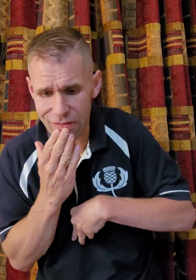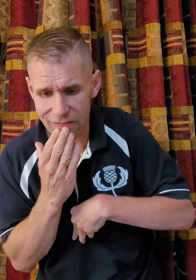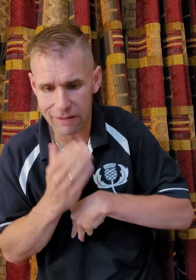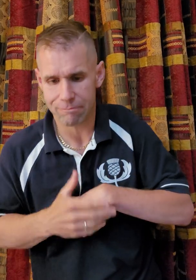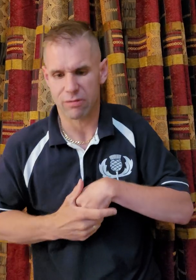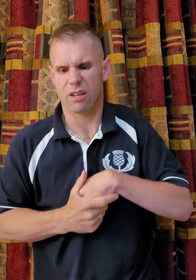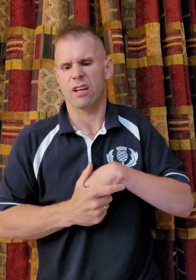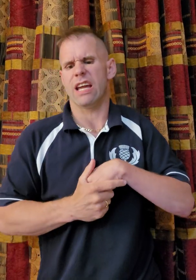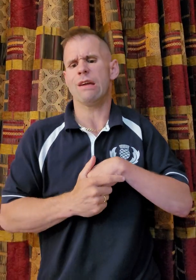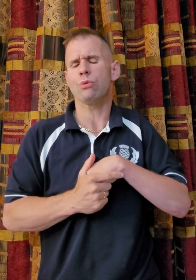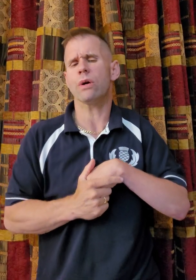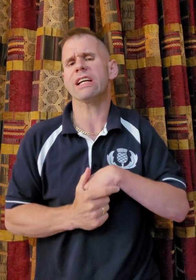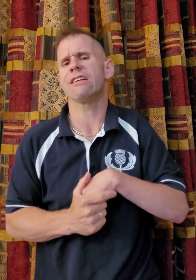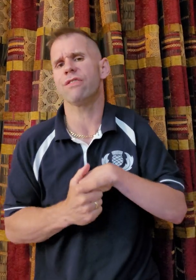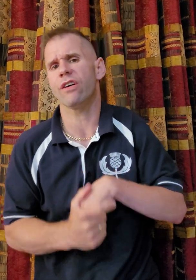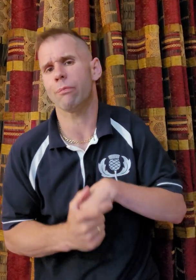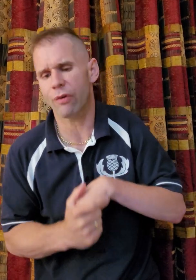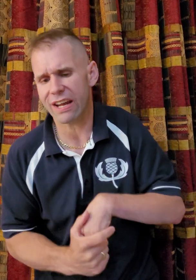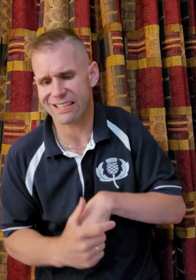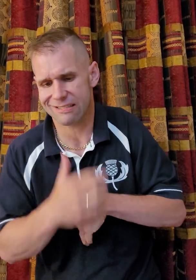saved. He was working for a price.